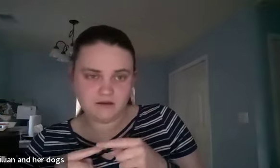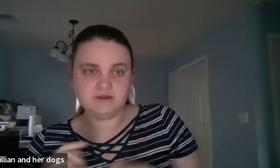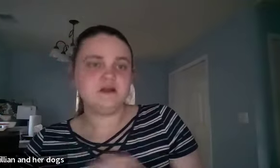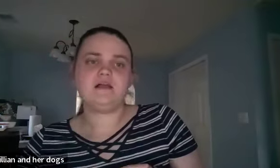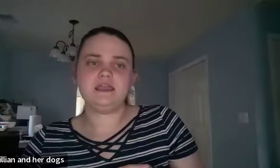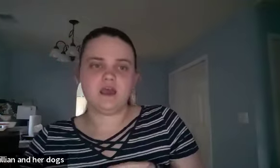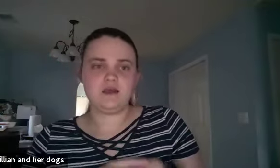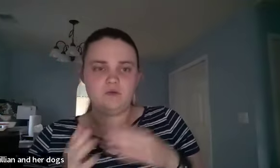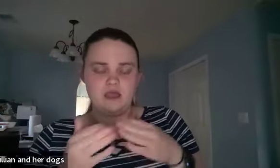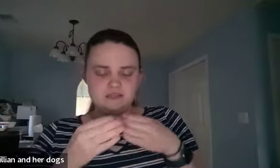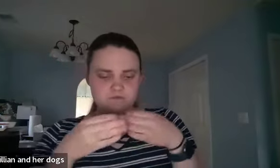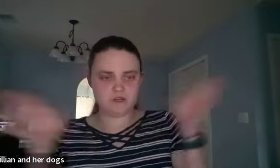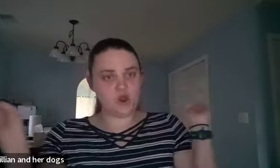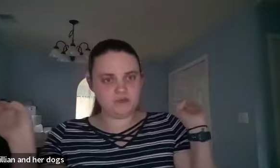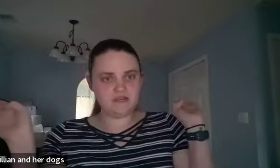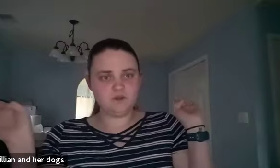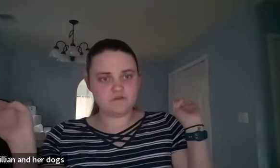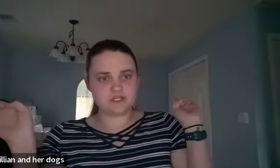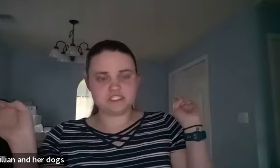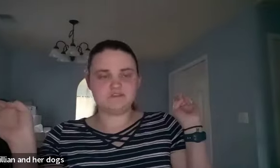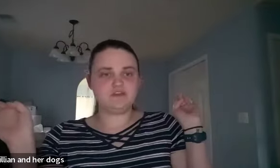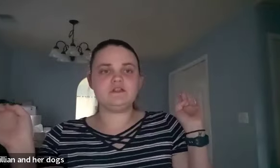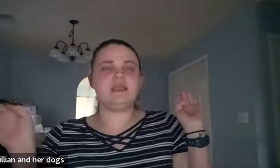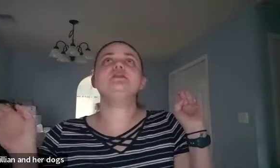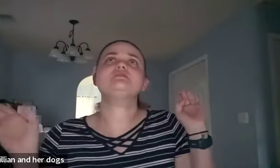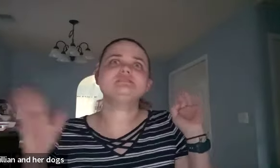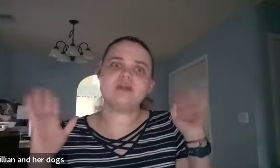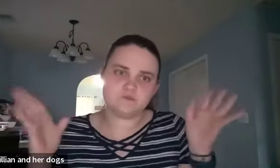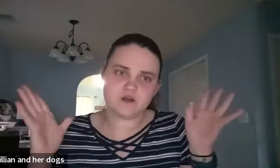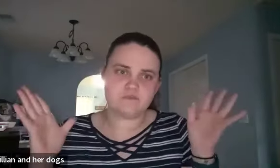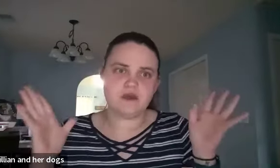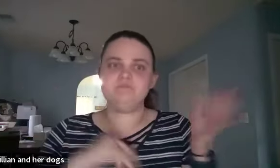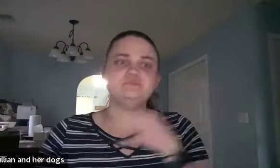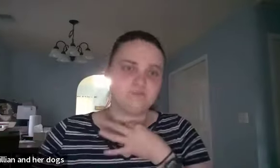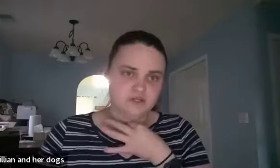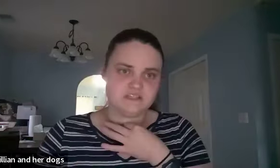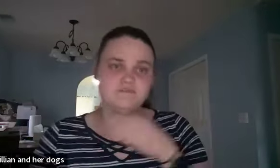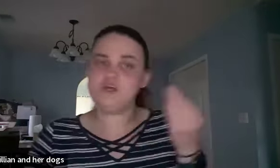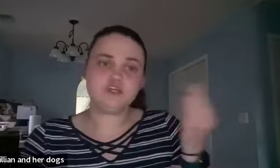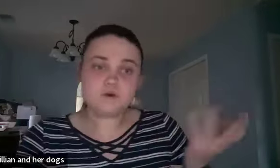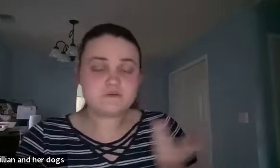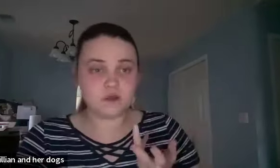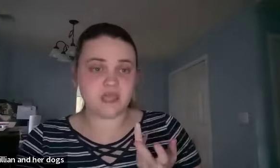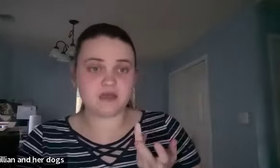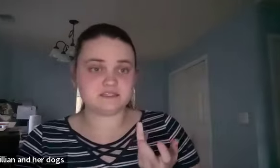about. Like I leave it very open. If you have questions, even if you're like, I know this is not what we're talking about, but I'm curious of, you're more than welcome to ask